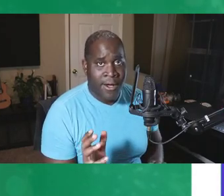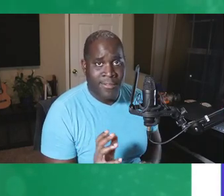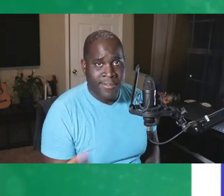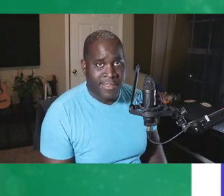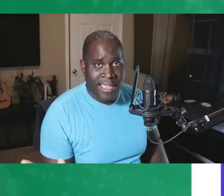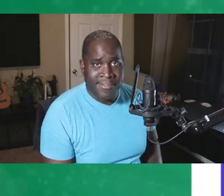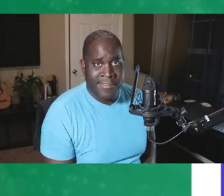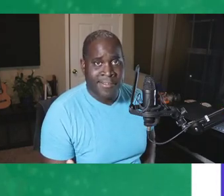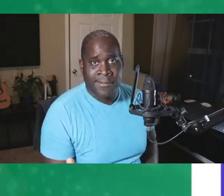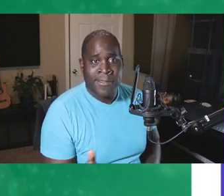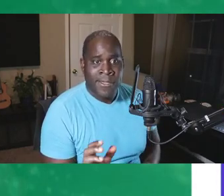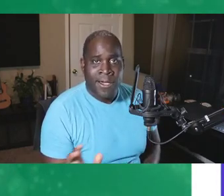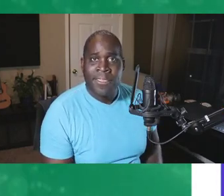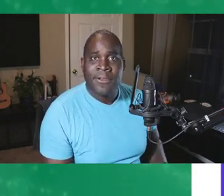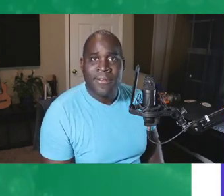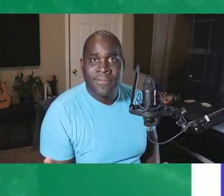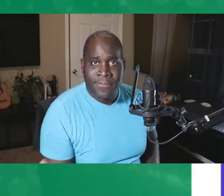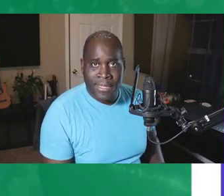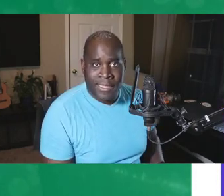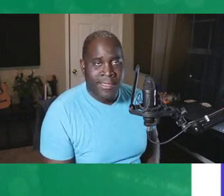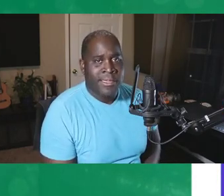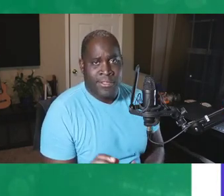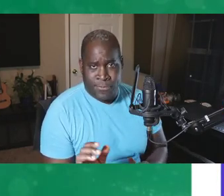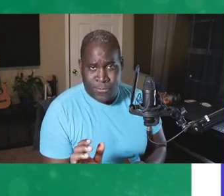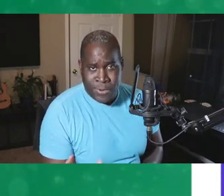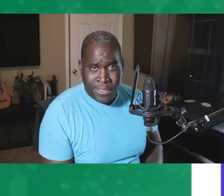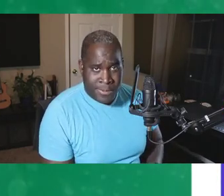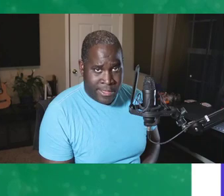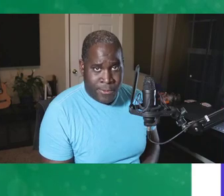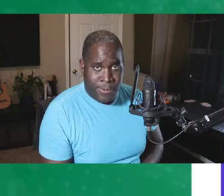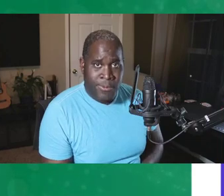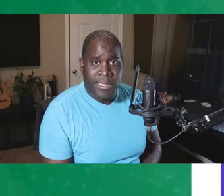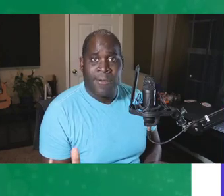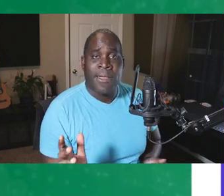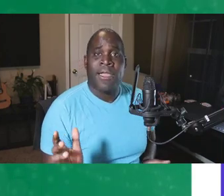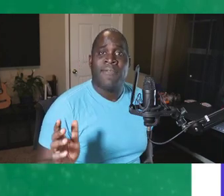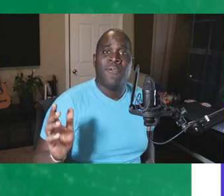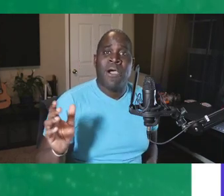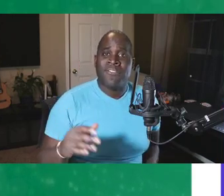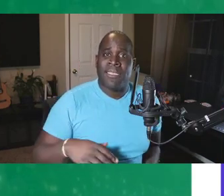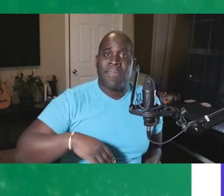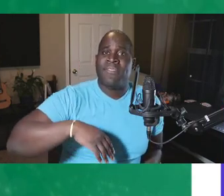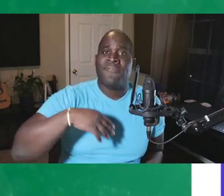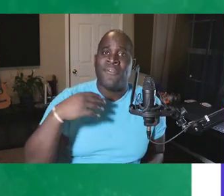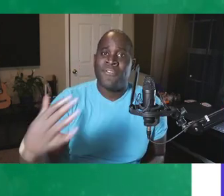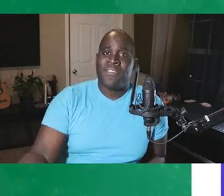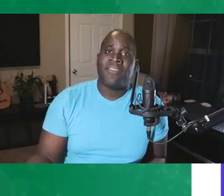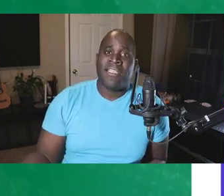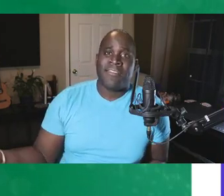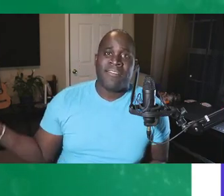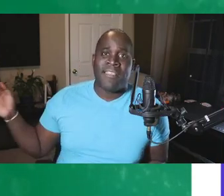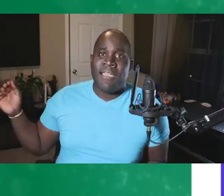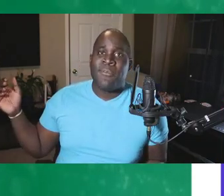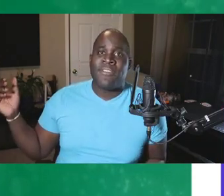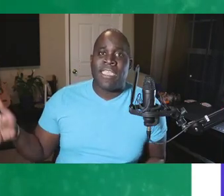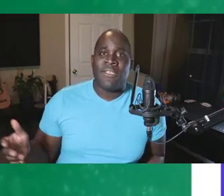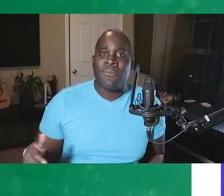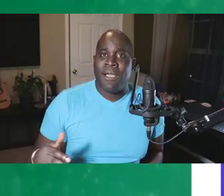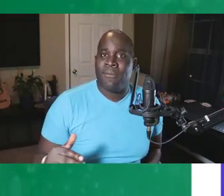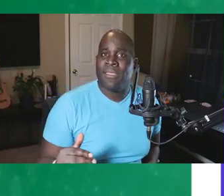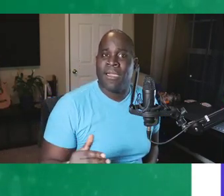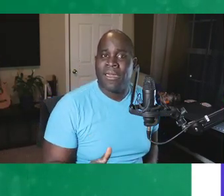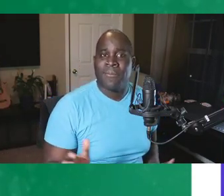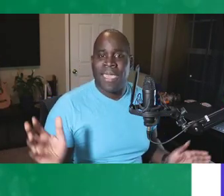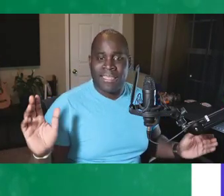out all of his classes on the internet for free. It's really, really cool. If you watch like maybe the first 6 lessons, I would say